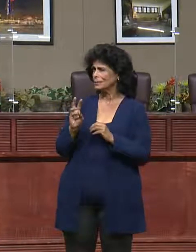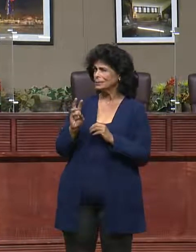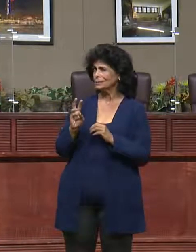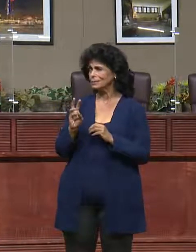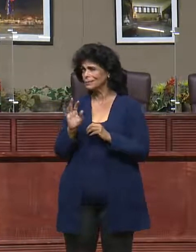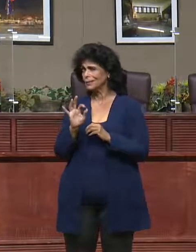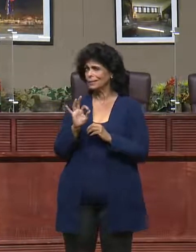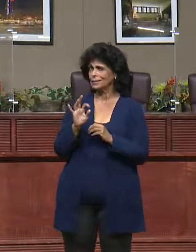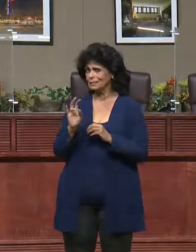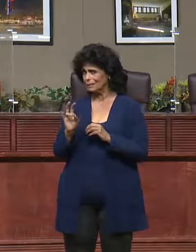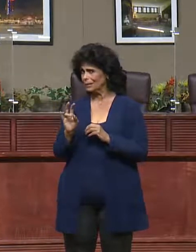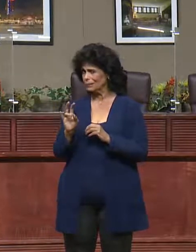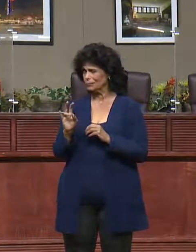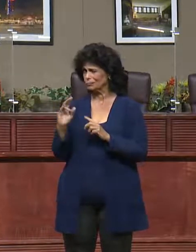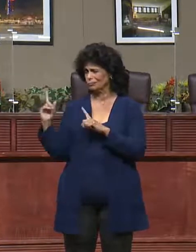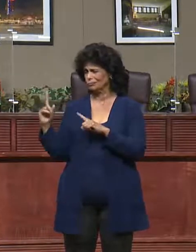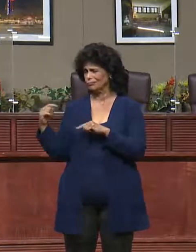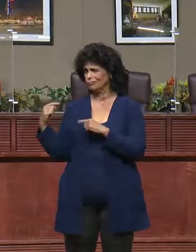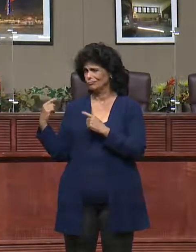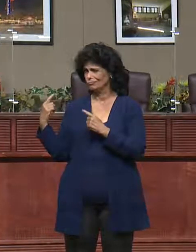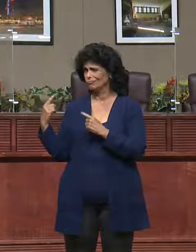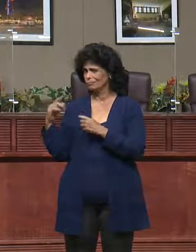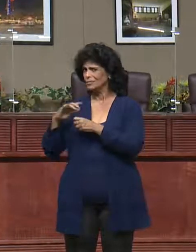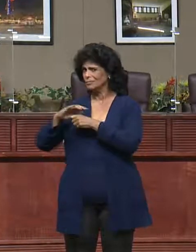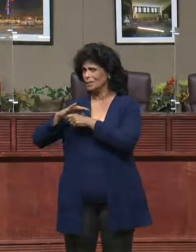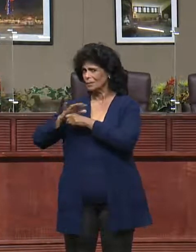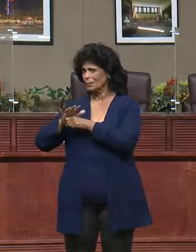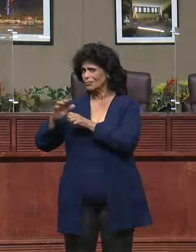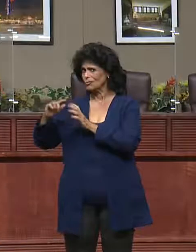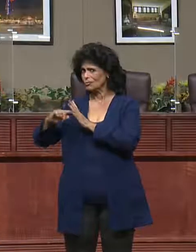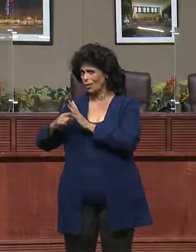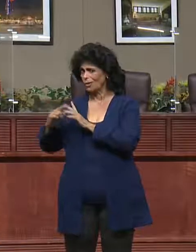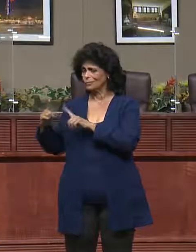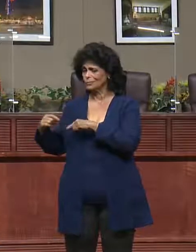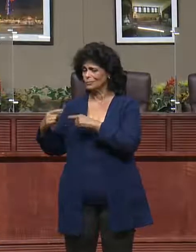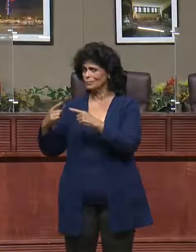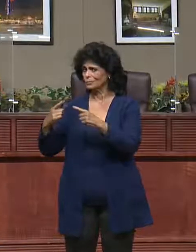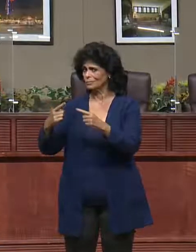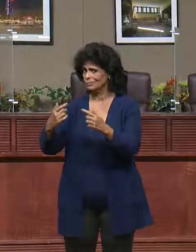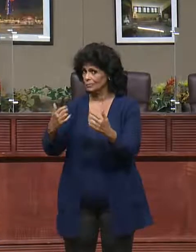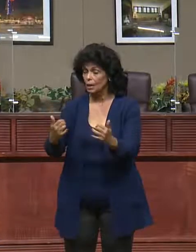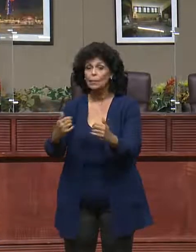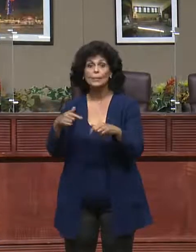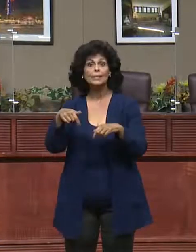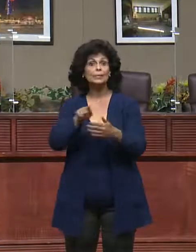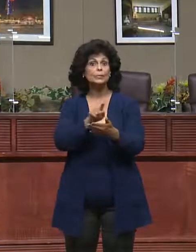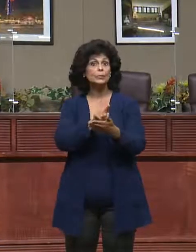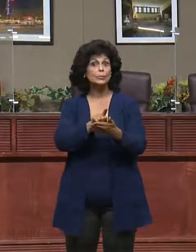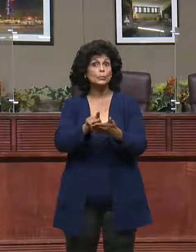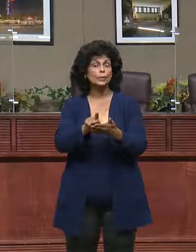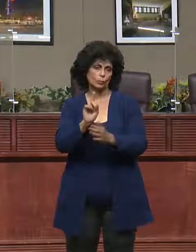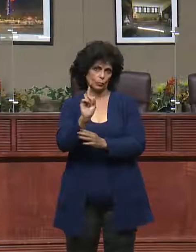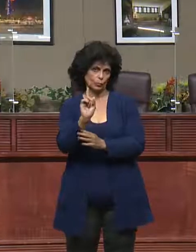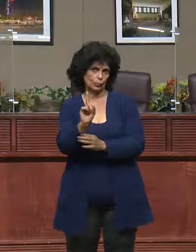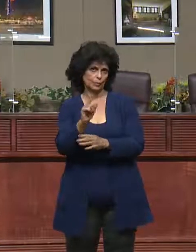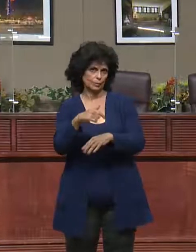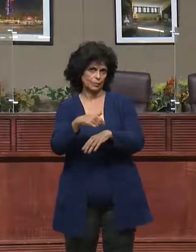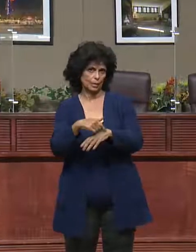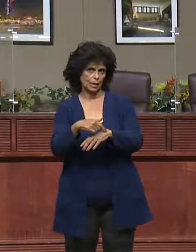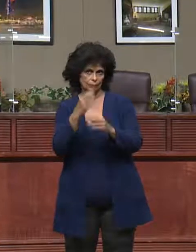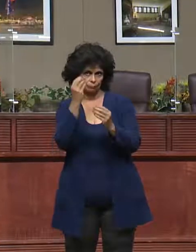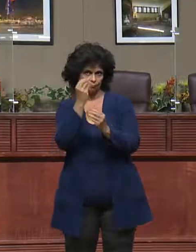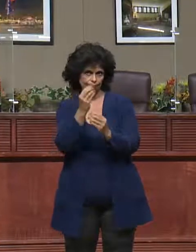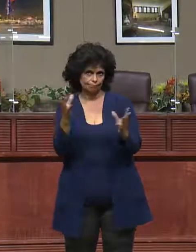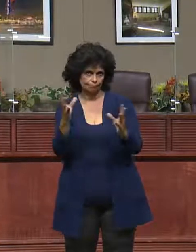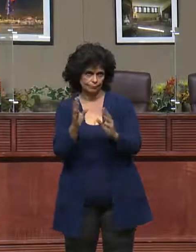the pandemic began, but this will be the only press briefing for this week. I didn't believe that people wanted